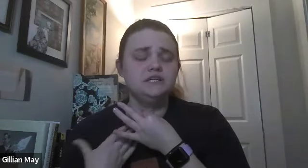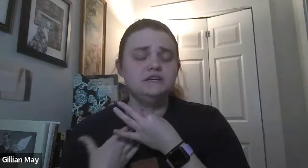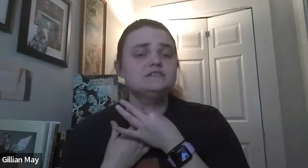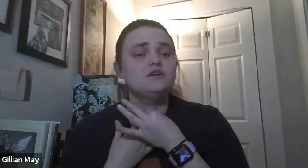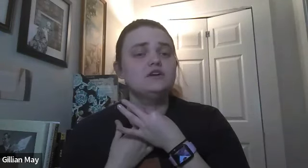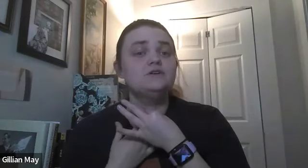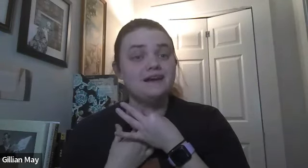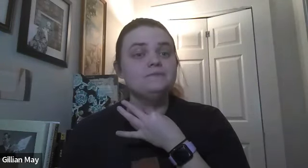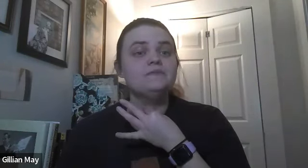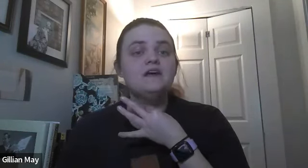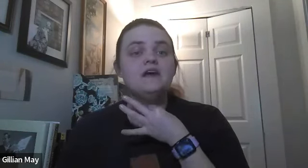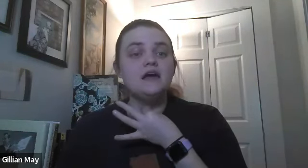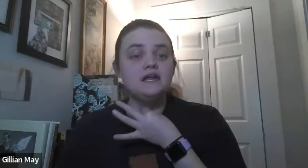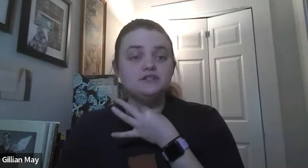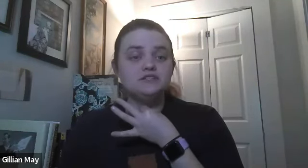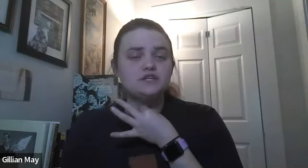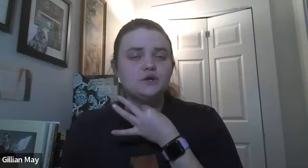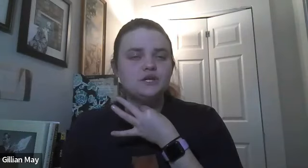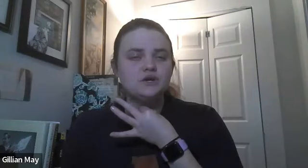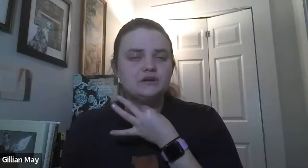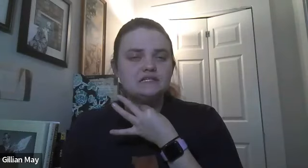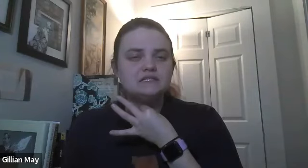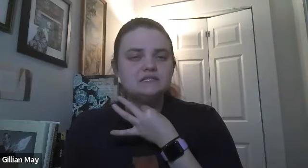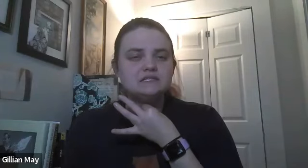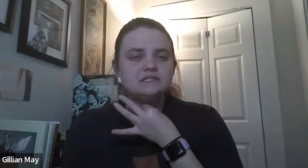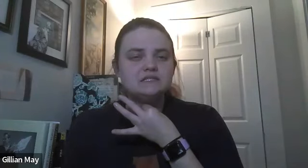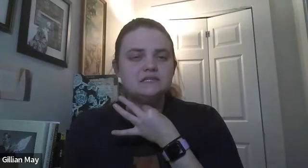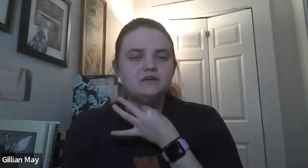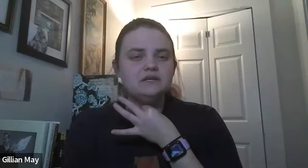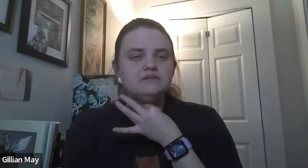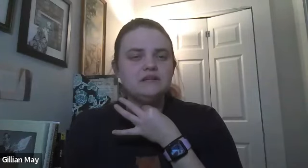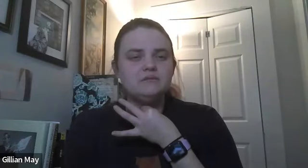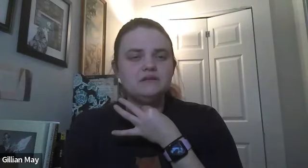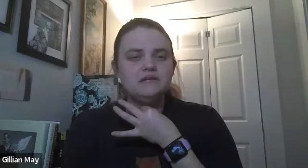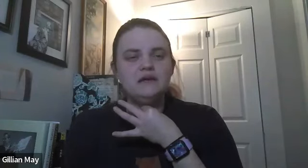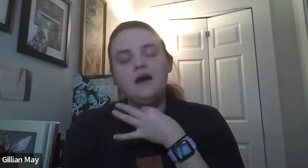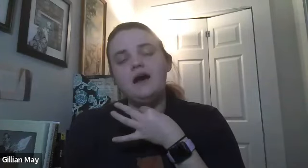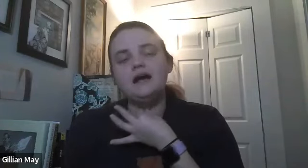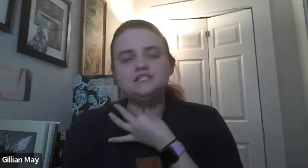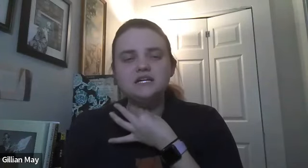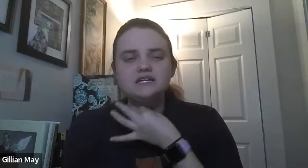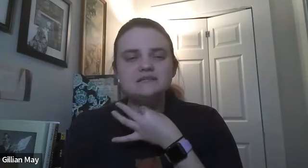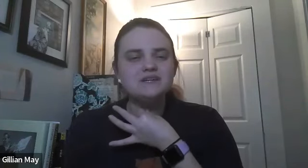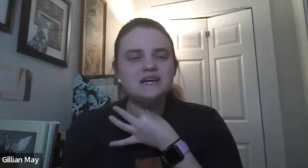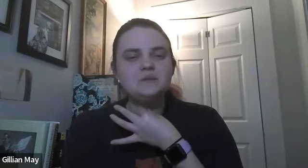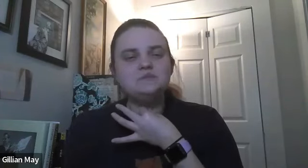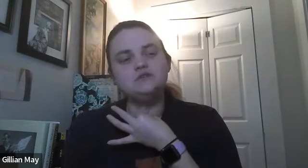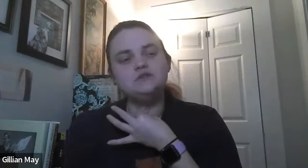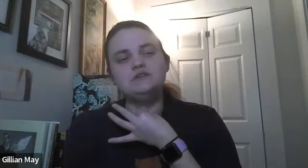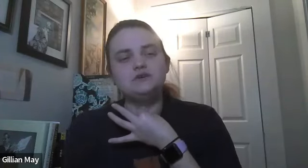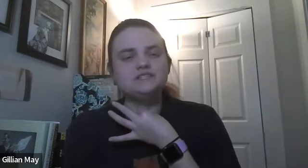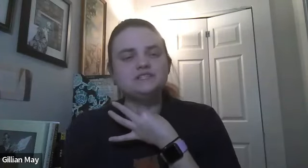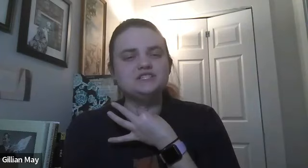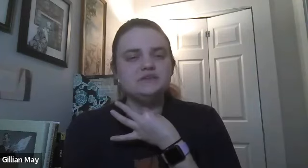cheek. Sorry, your neck. And you're just going to go curious. Like you don't even like really, I shake it sometimes, but you can always just leave it